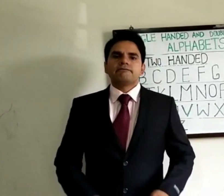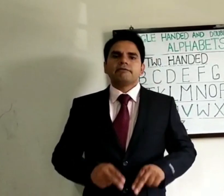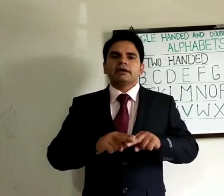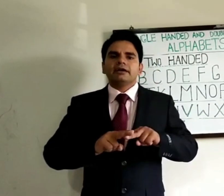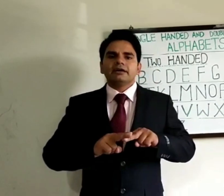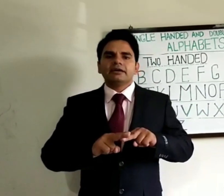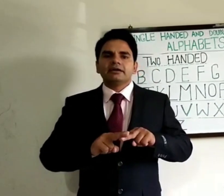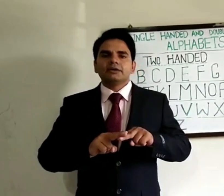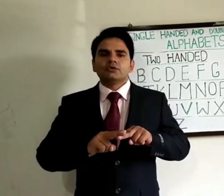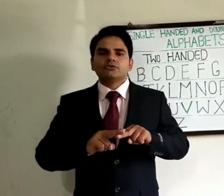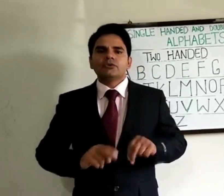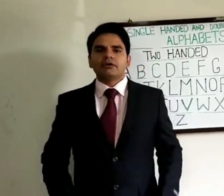F for